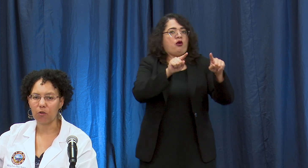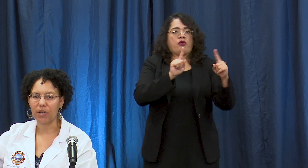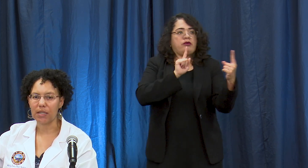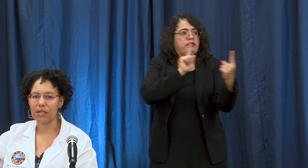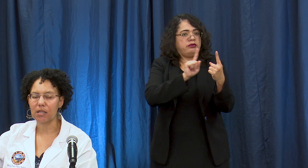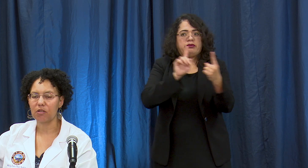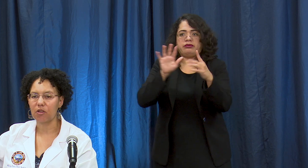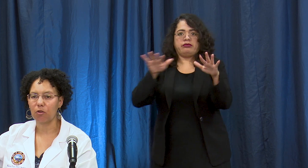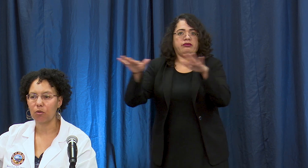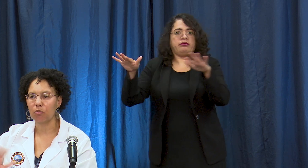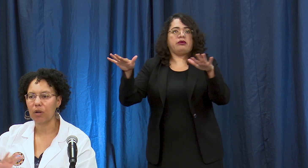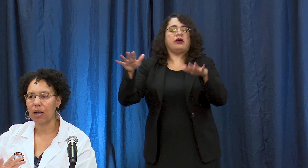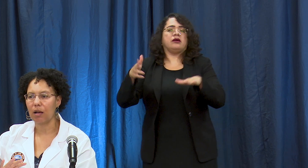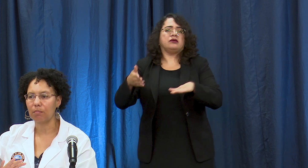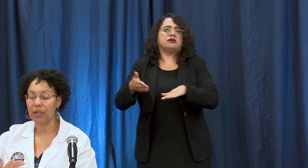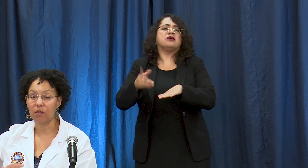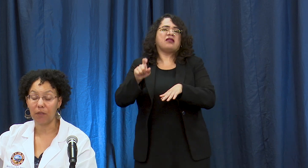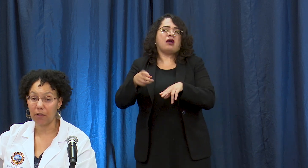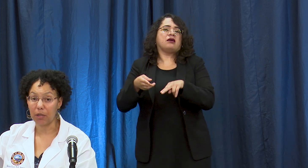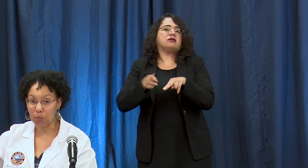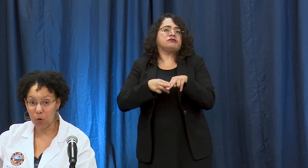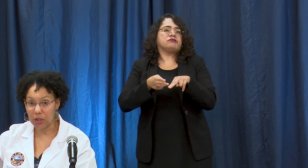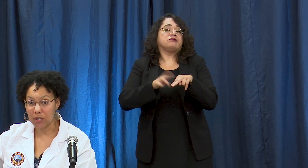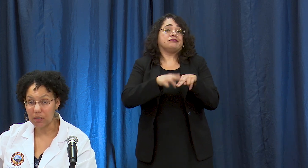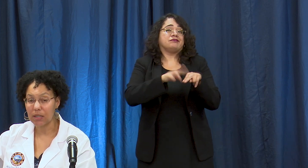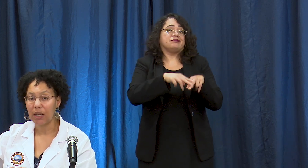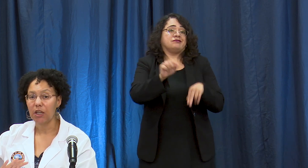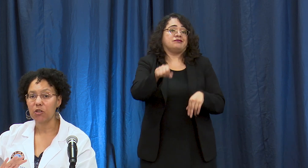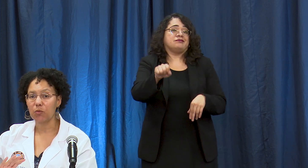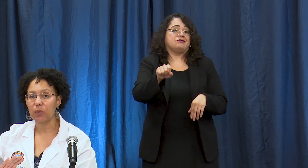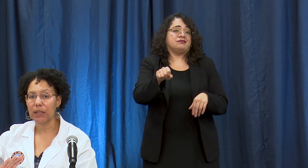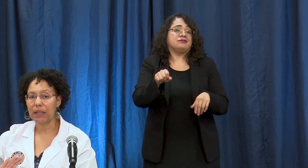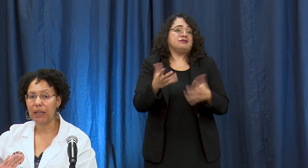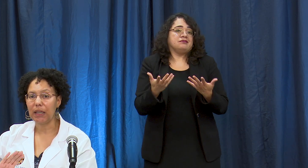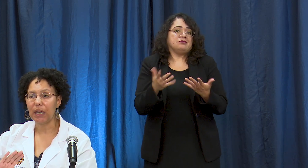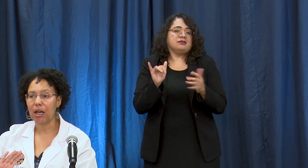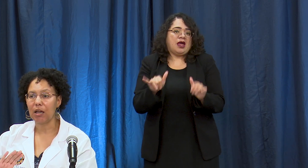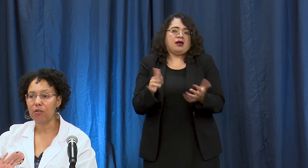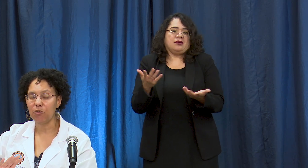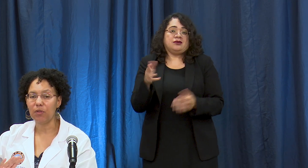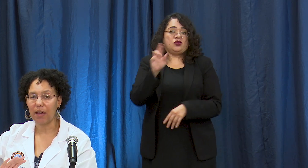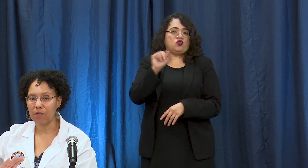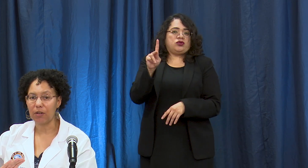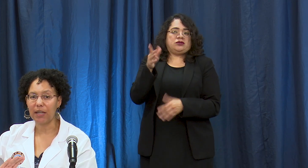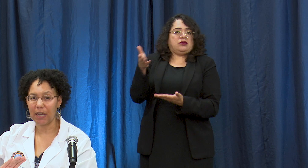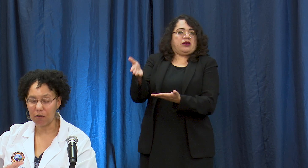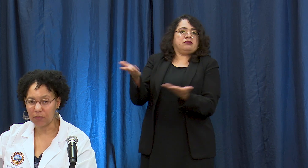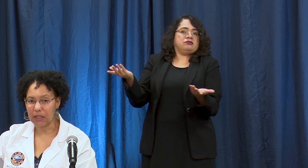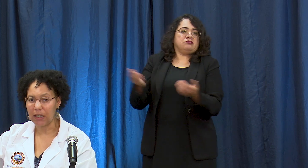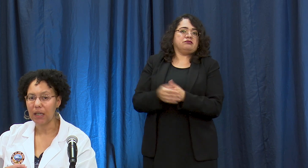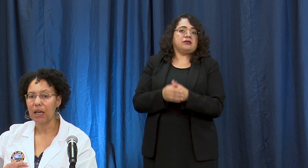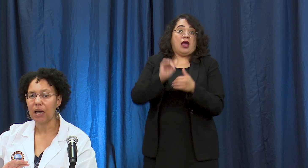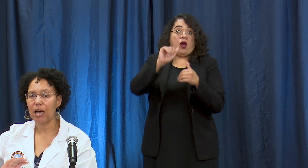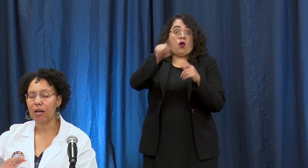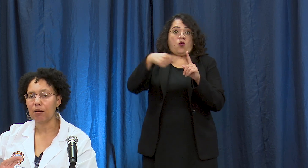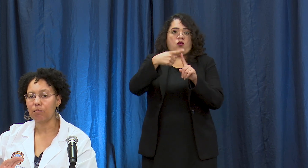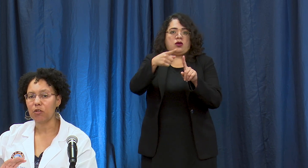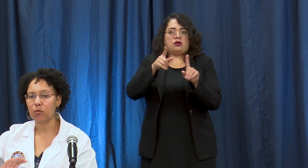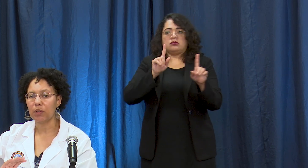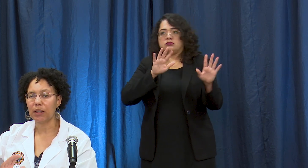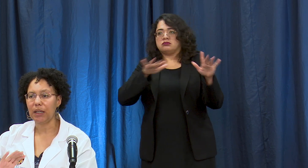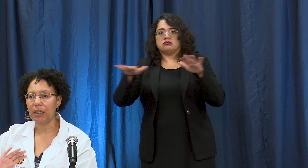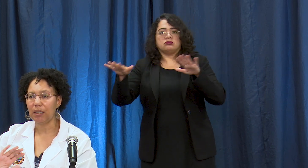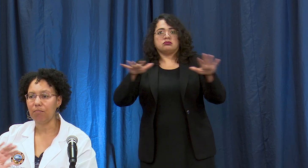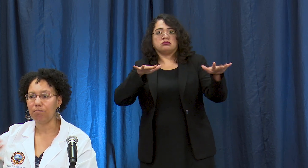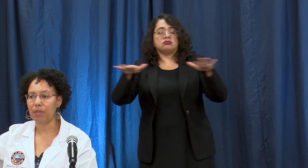our increases. So it's very important to really do that very carefully,